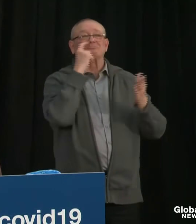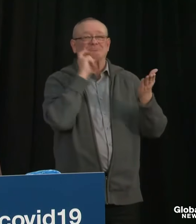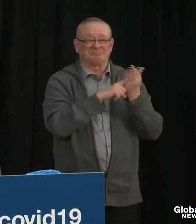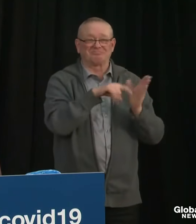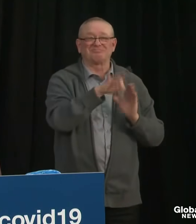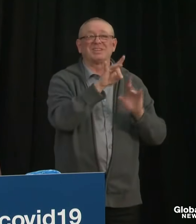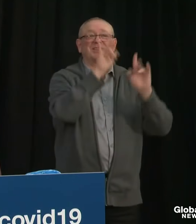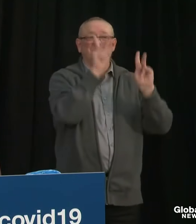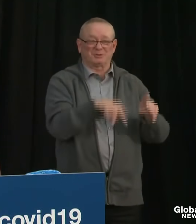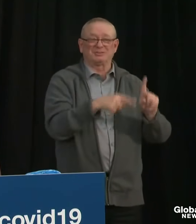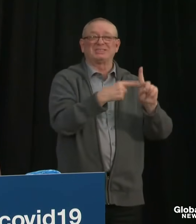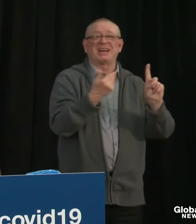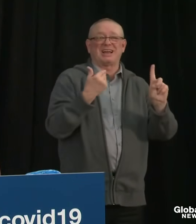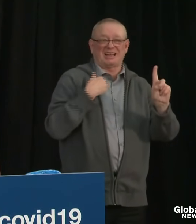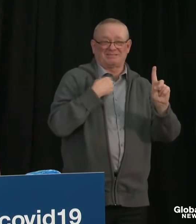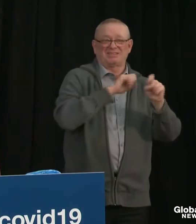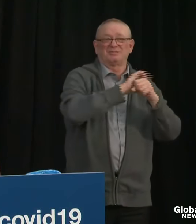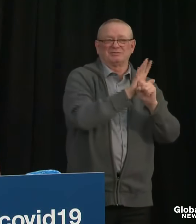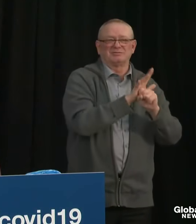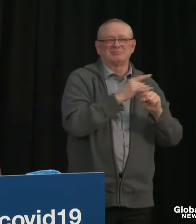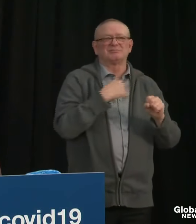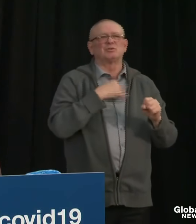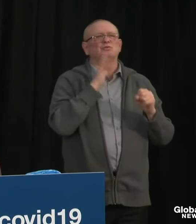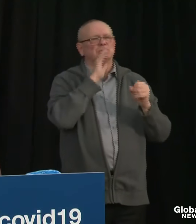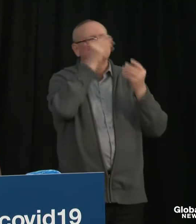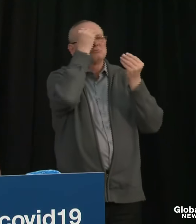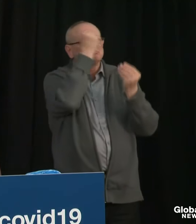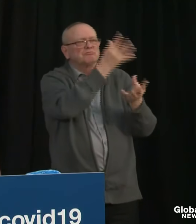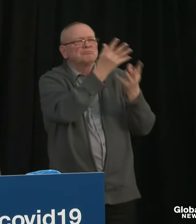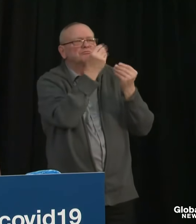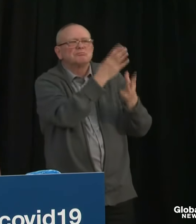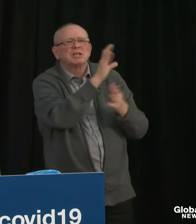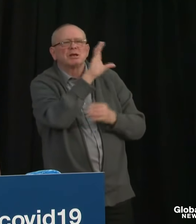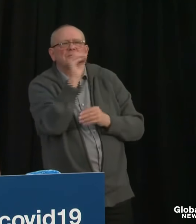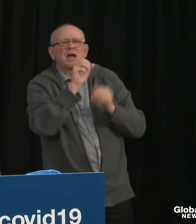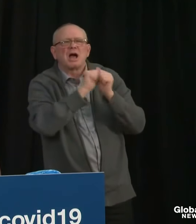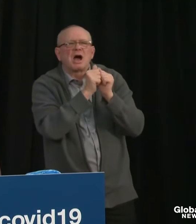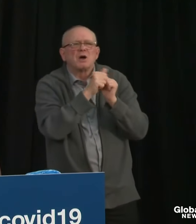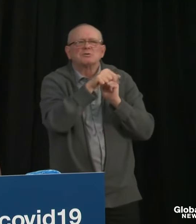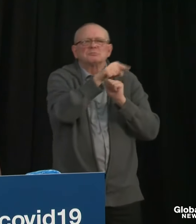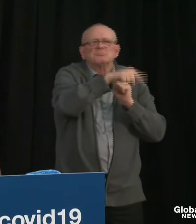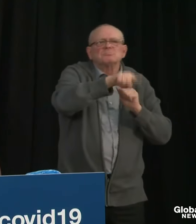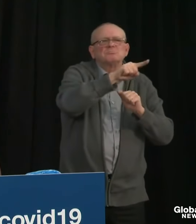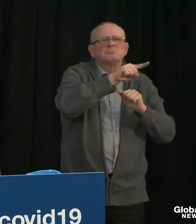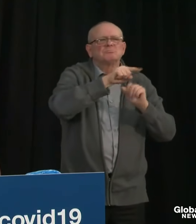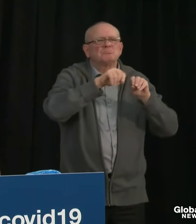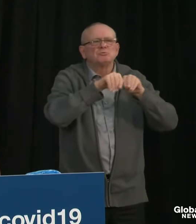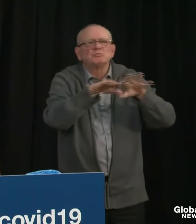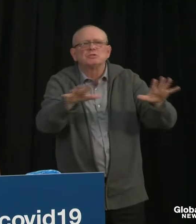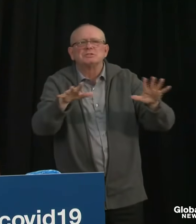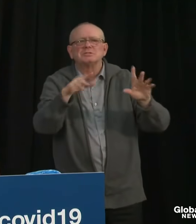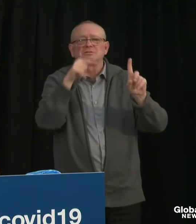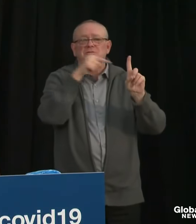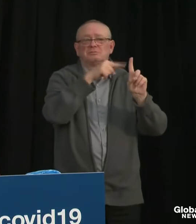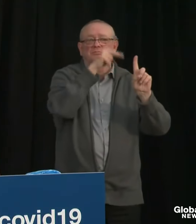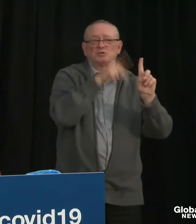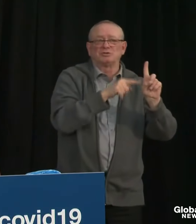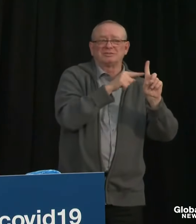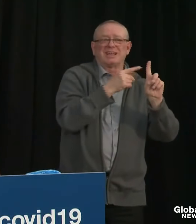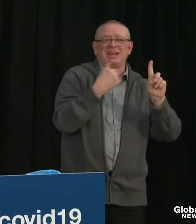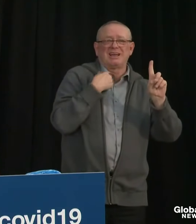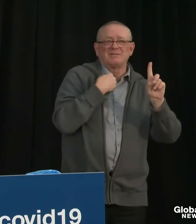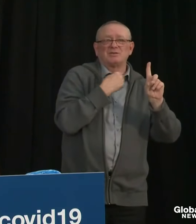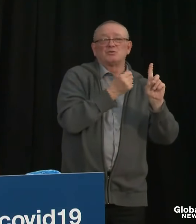sure there are protocols if those individuals can safely drive themselves to their own residence and they're not going to be